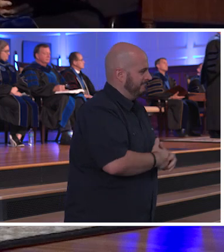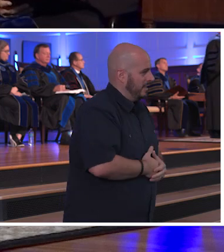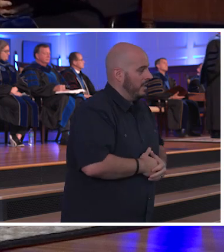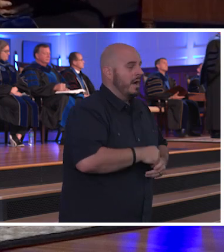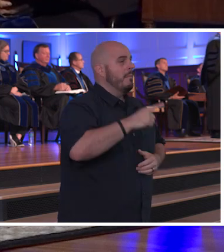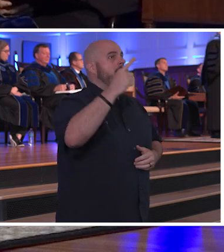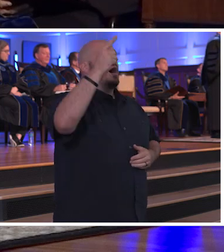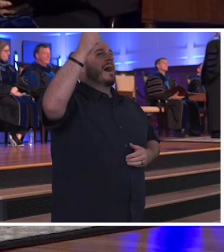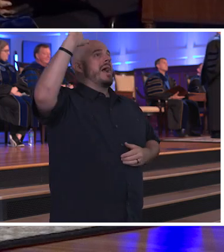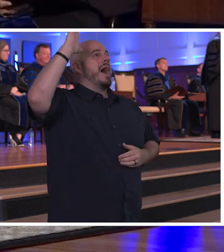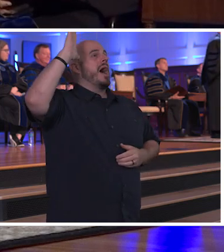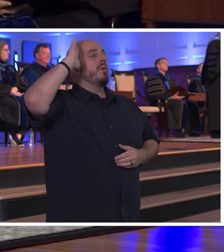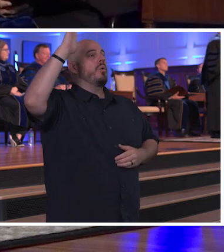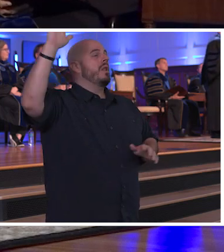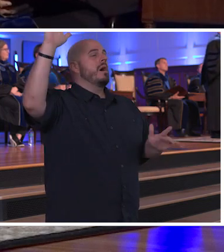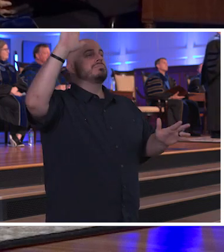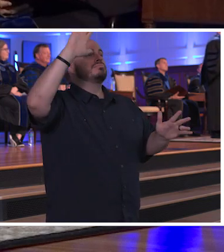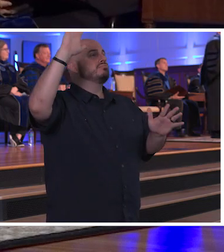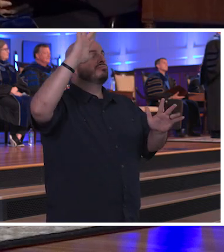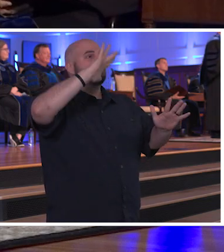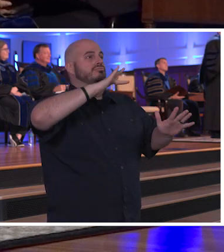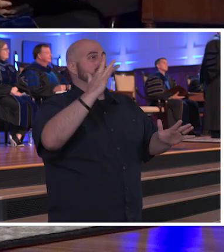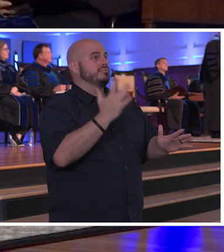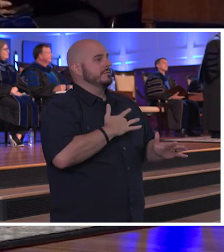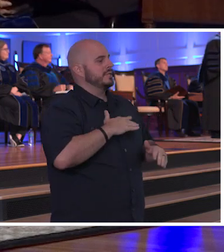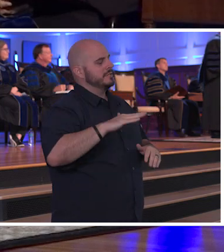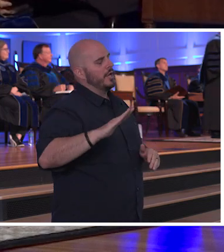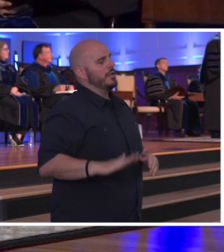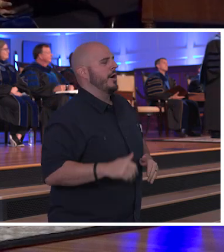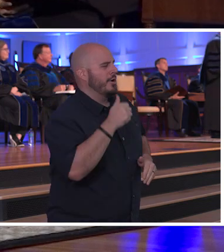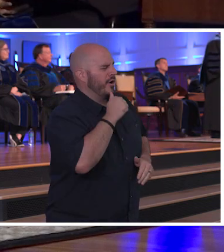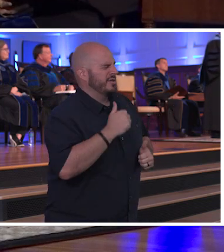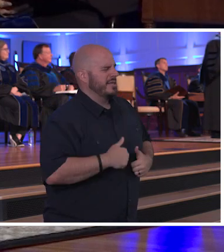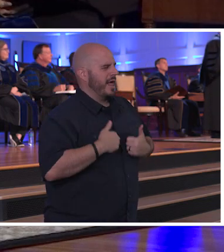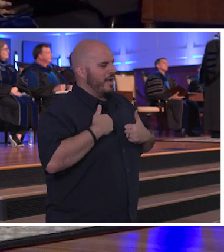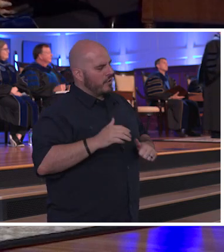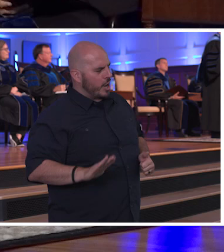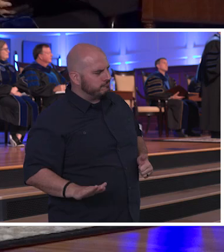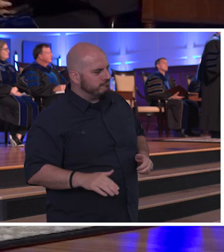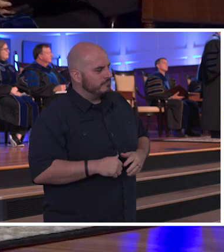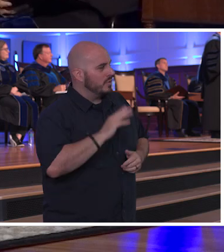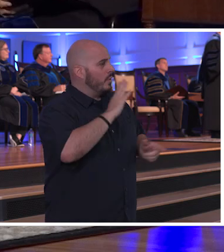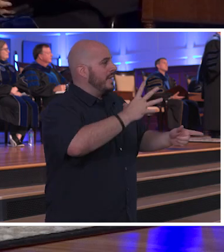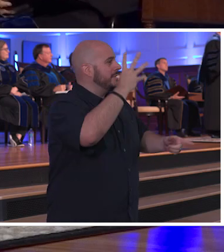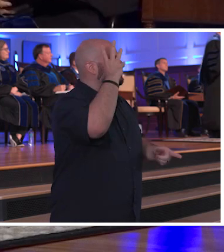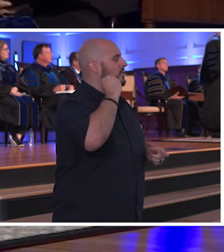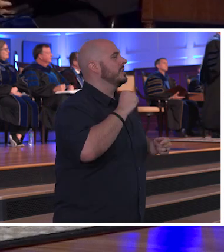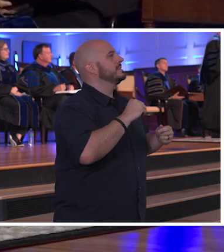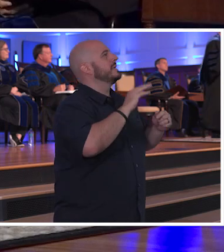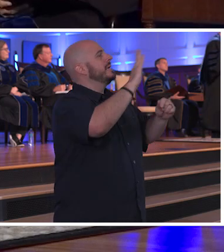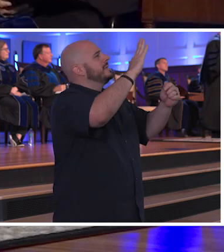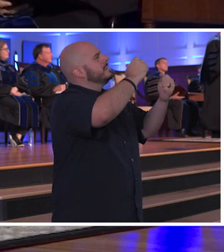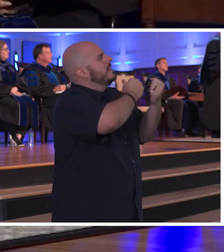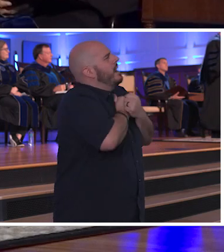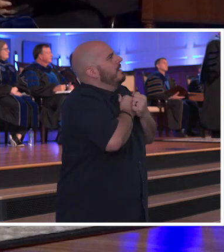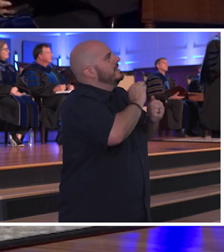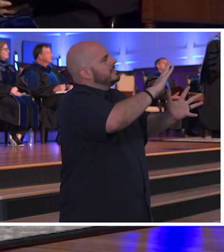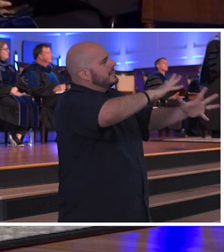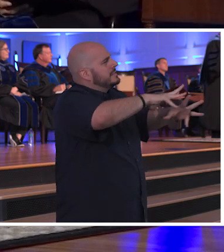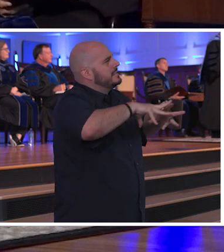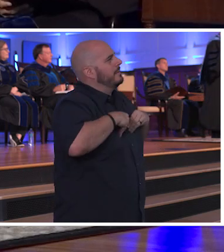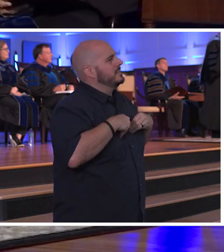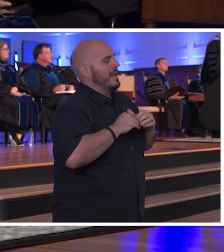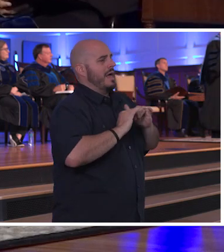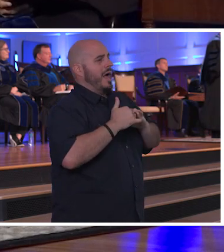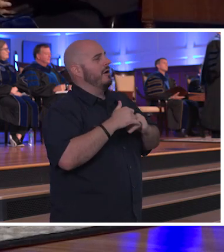this little girl's life, and she would experience the love and acceptance of the Heavenly Father through her faith in the